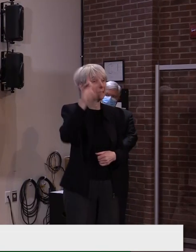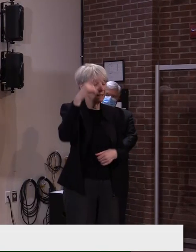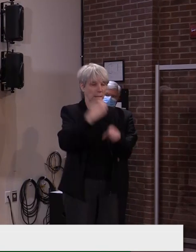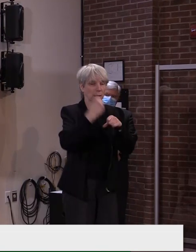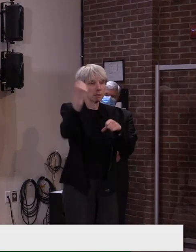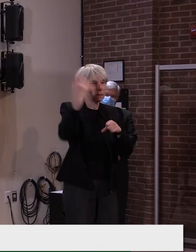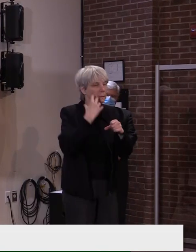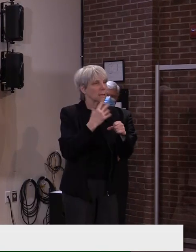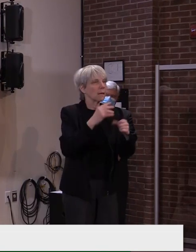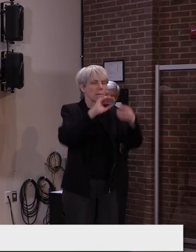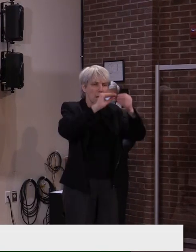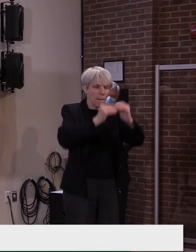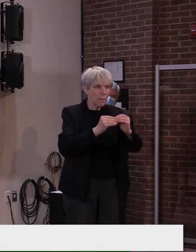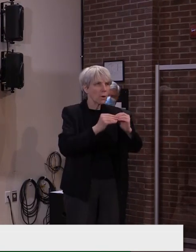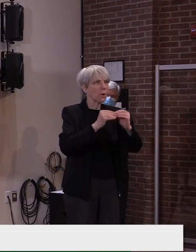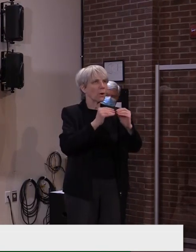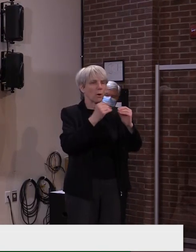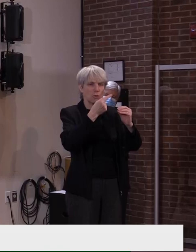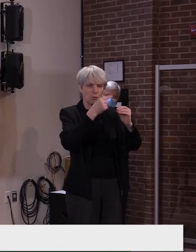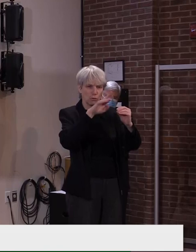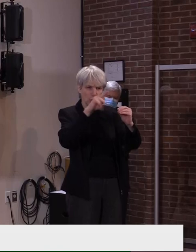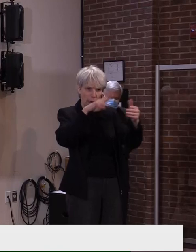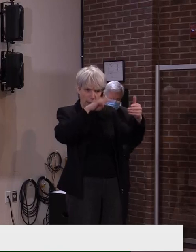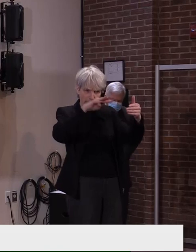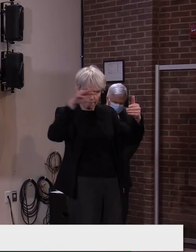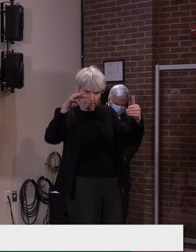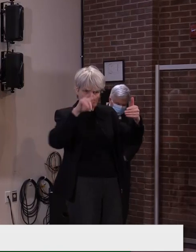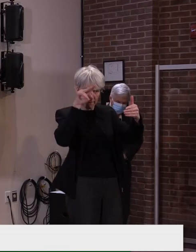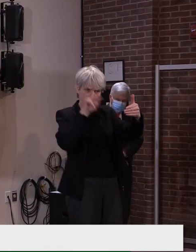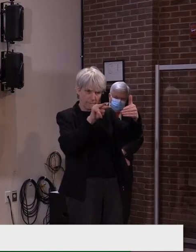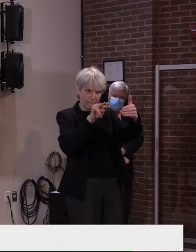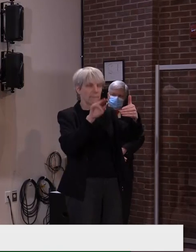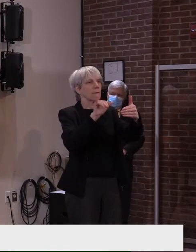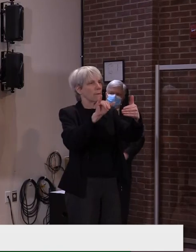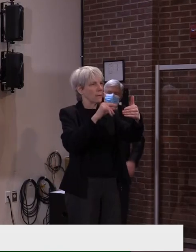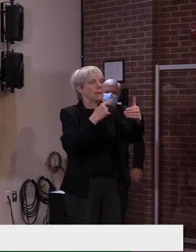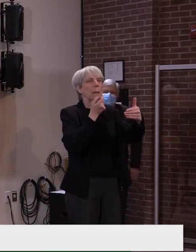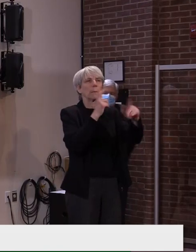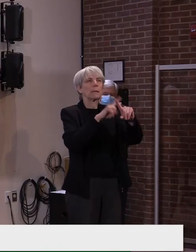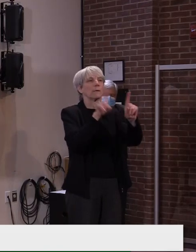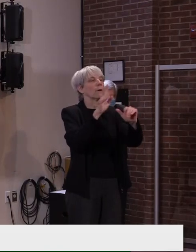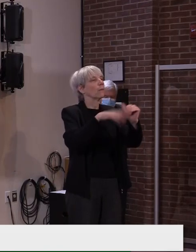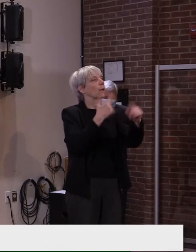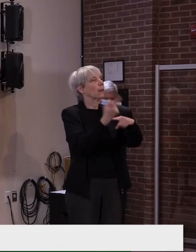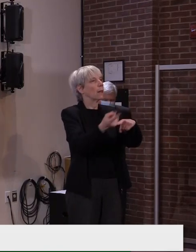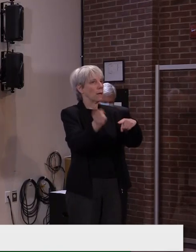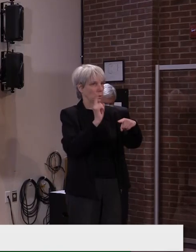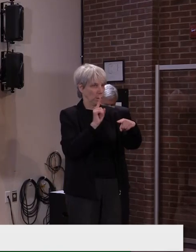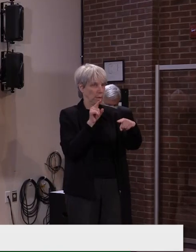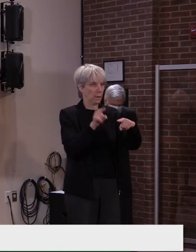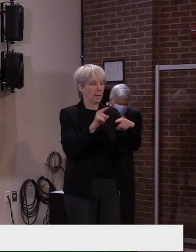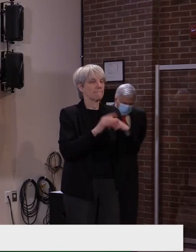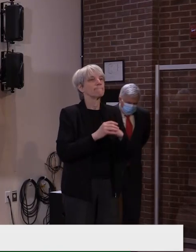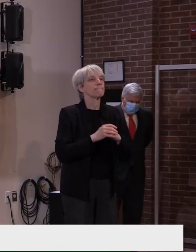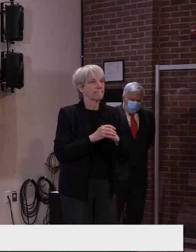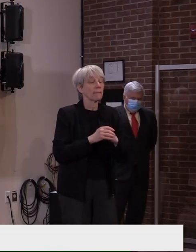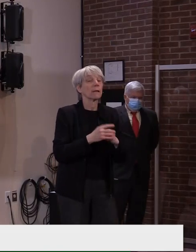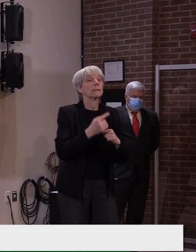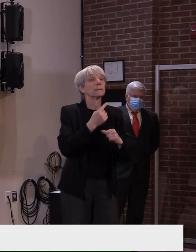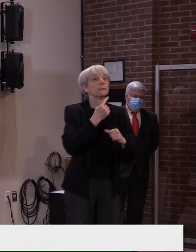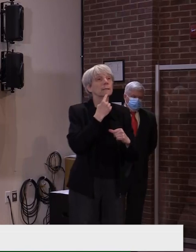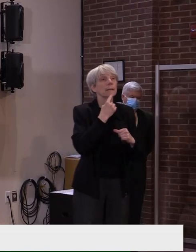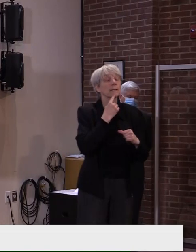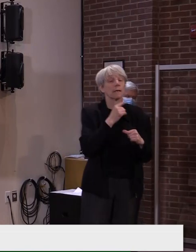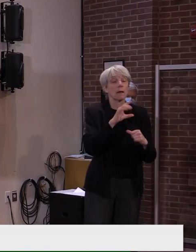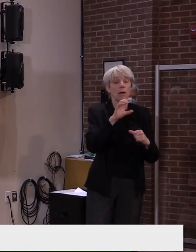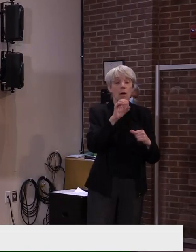their nowcast section of their website revised last week's report and actually downgraded the amount